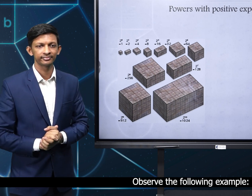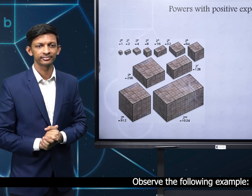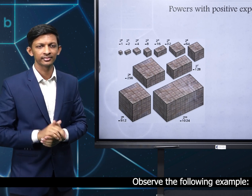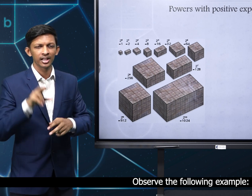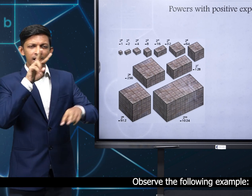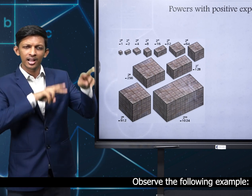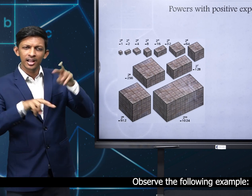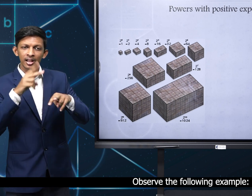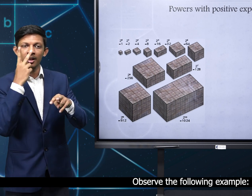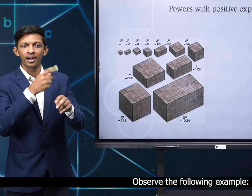Observe the following example.